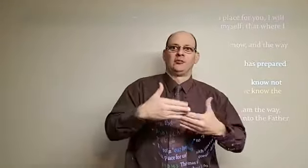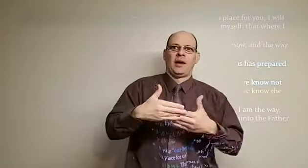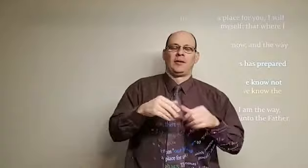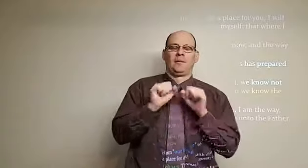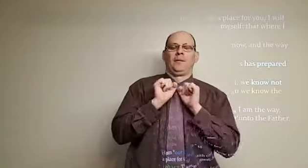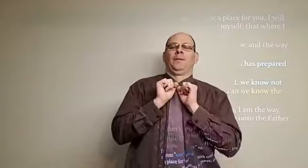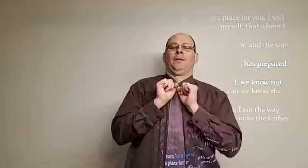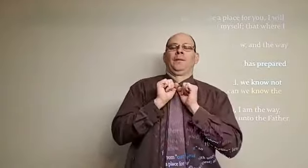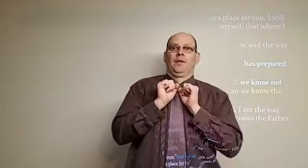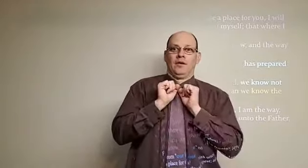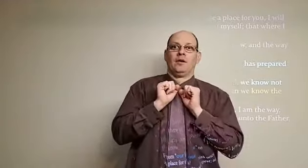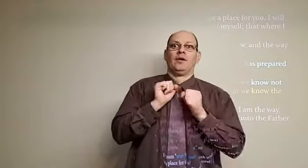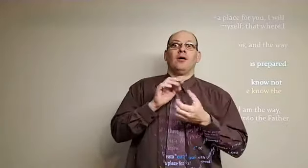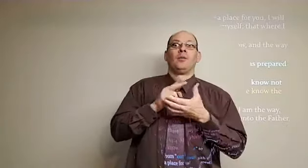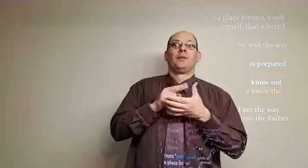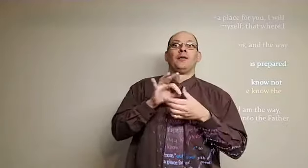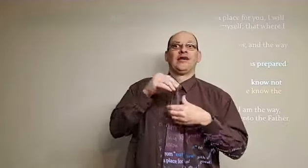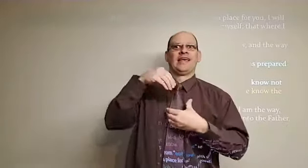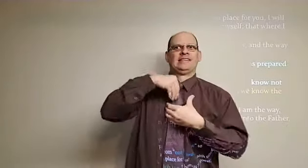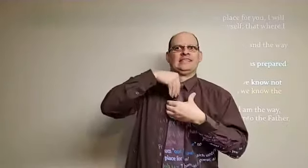and Jesus was God manifest in the flesh